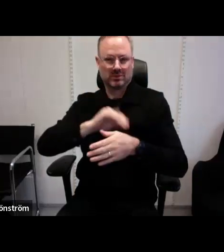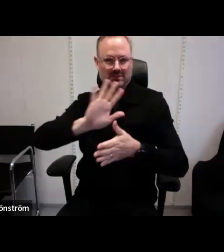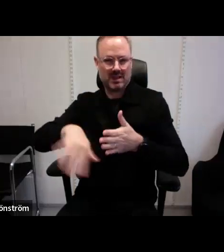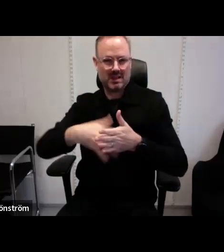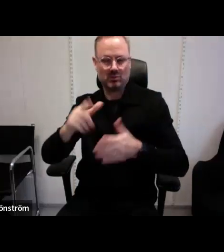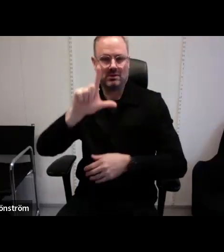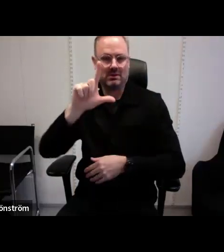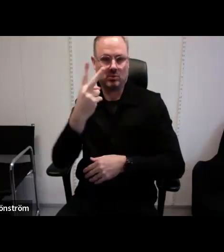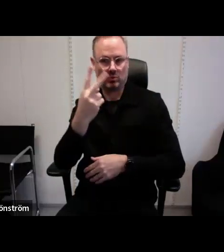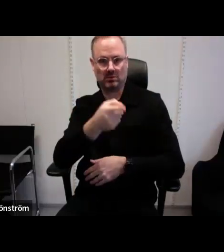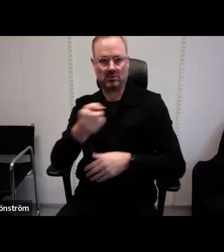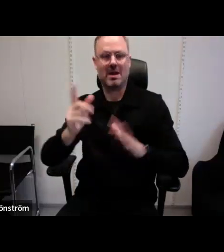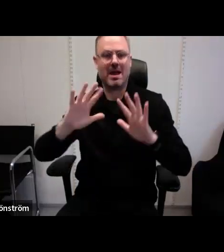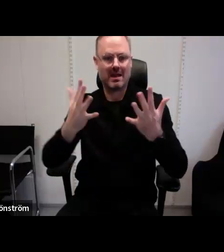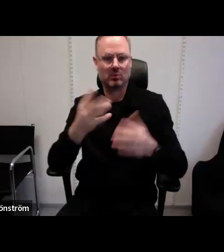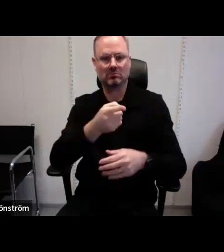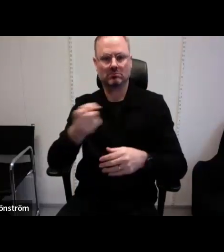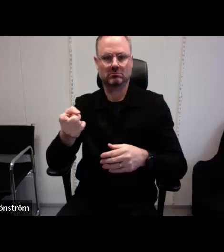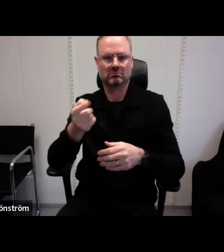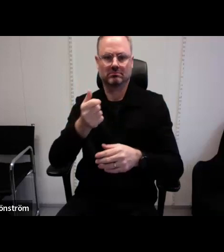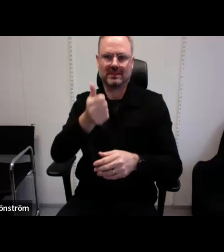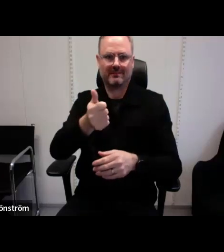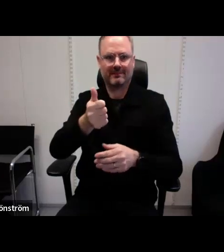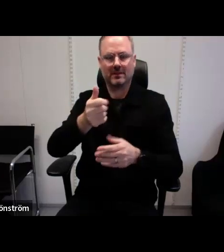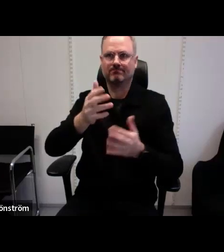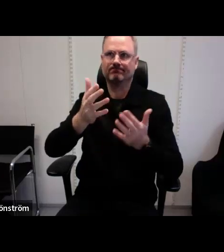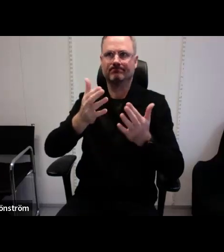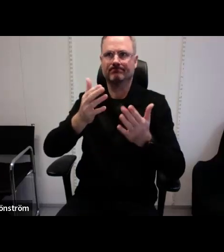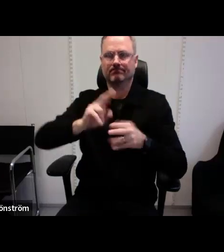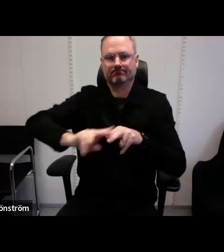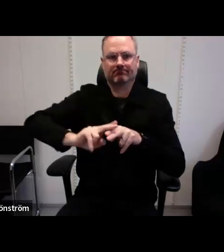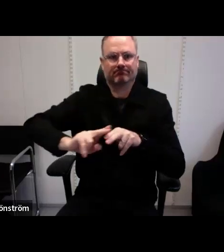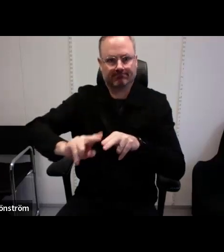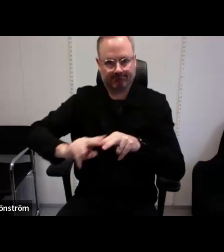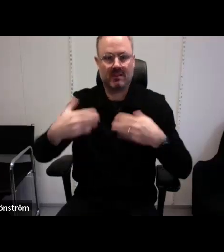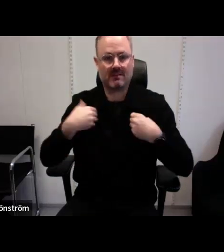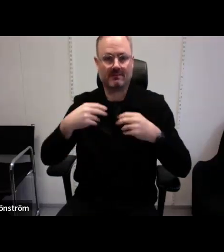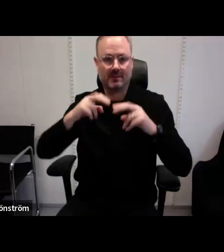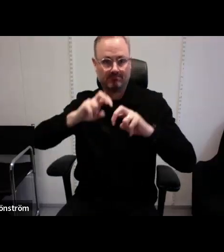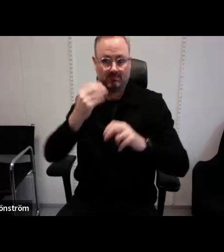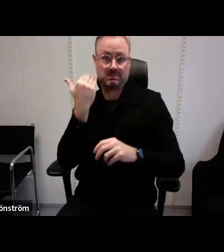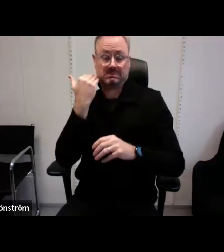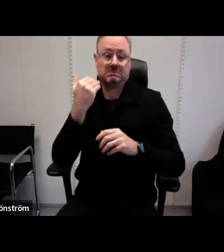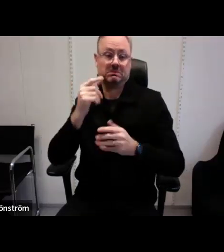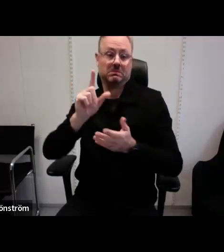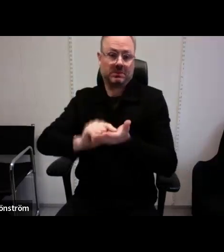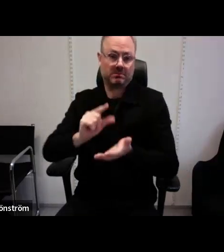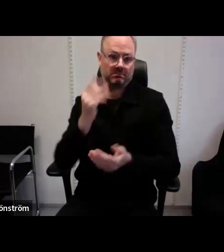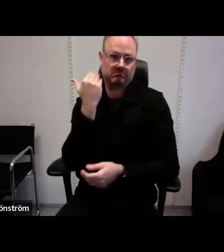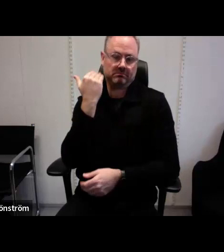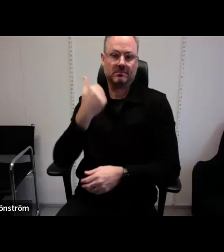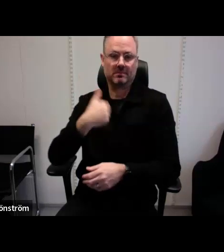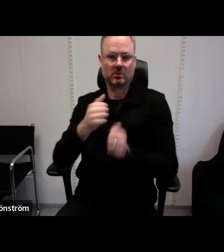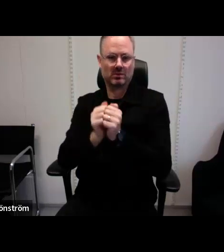I recently looked at, in terms of Swedish Sign Language for the L2 learners, I looked at how they